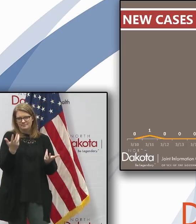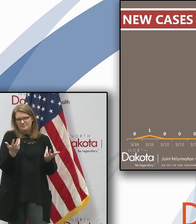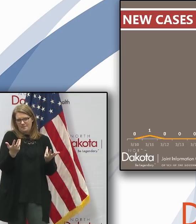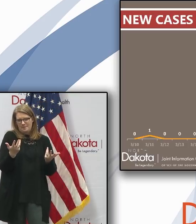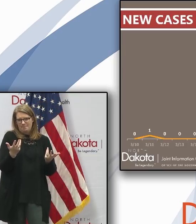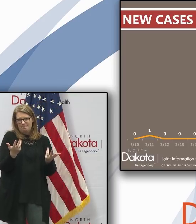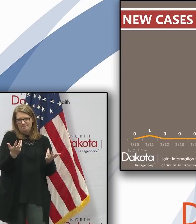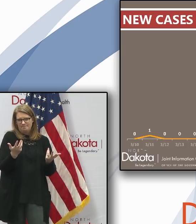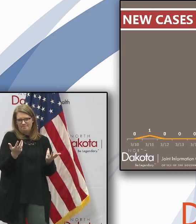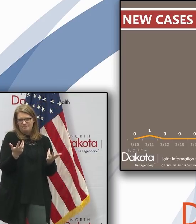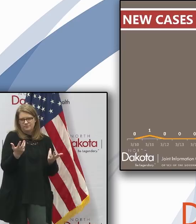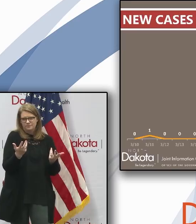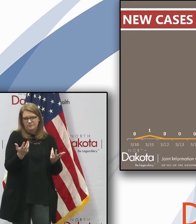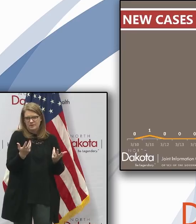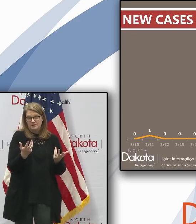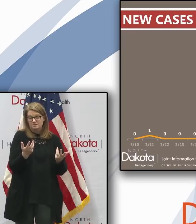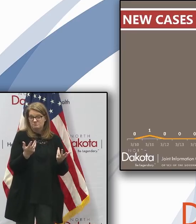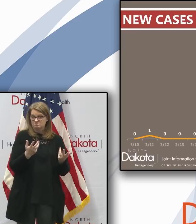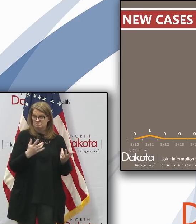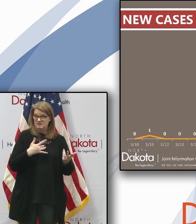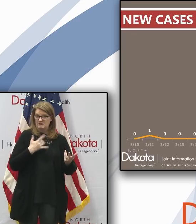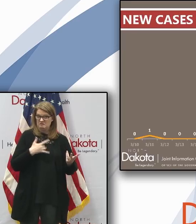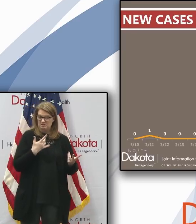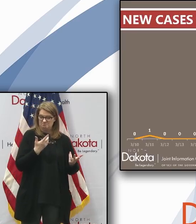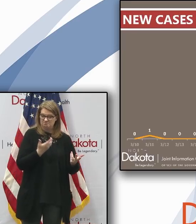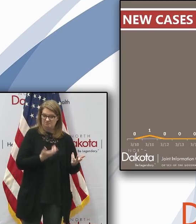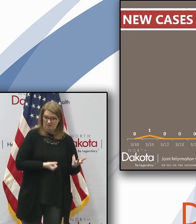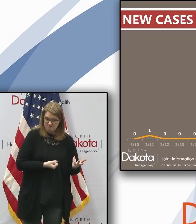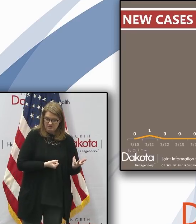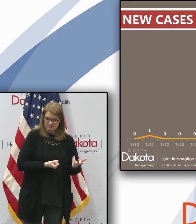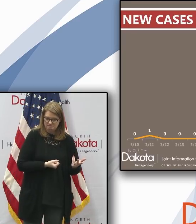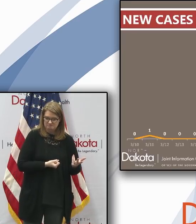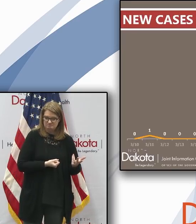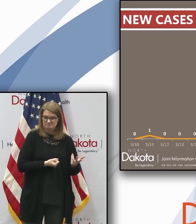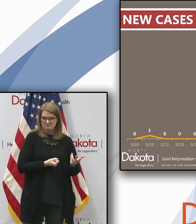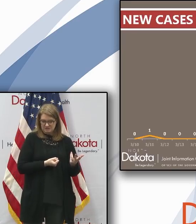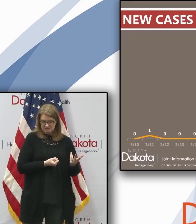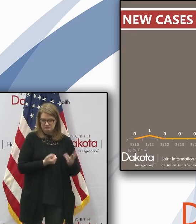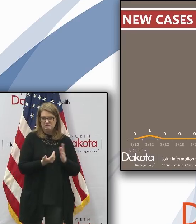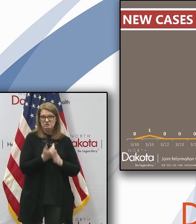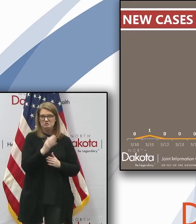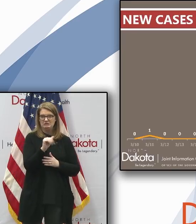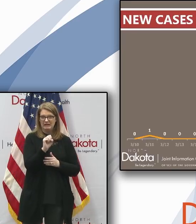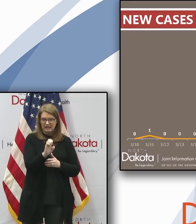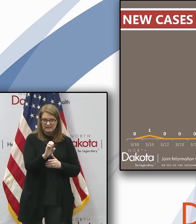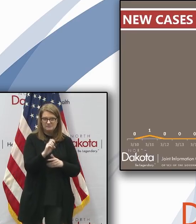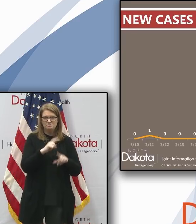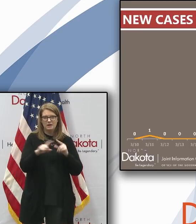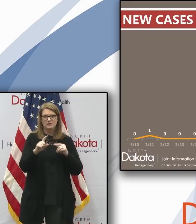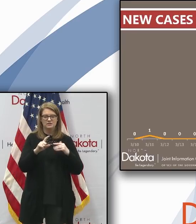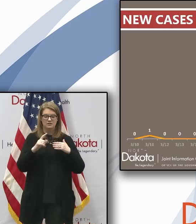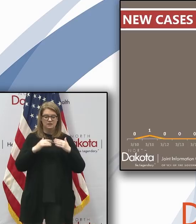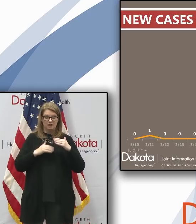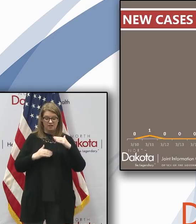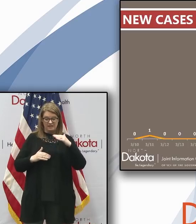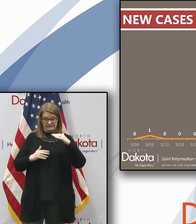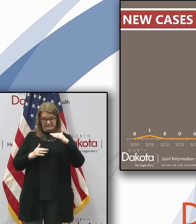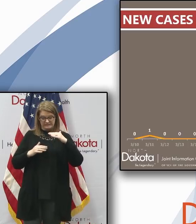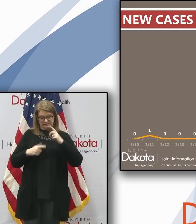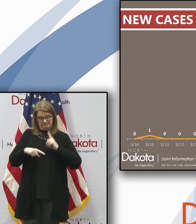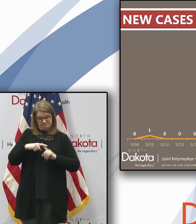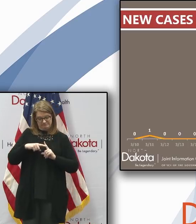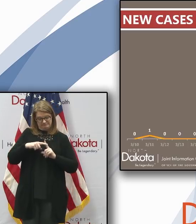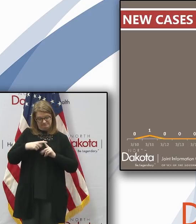exactly whether you can be fully confident in new test cases data until you get beyond the 100